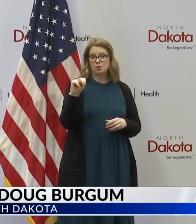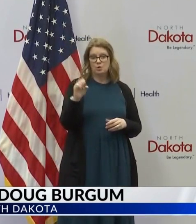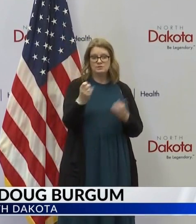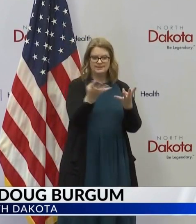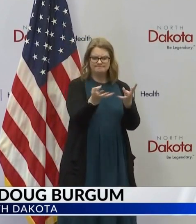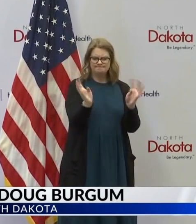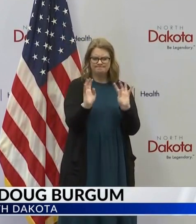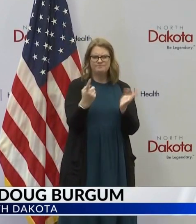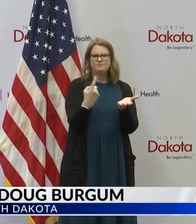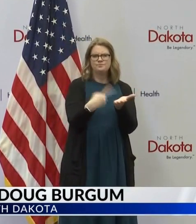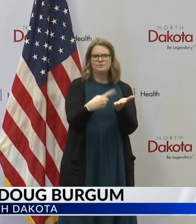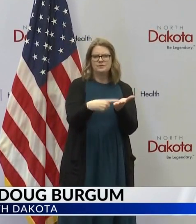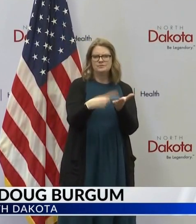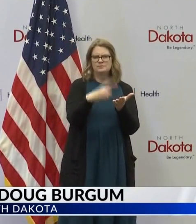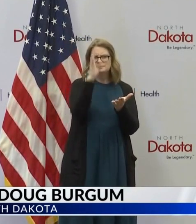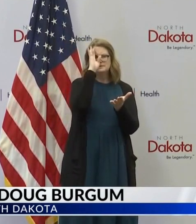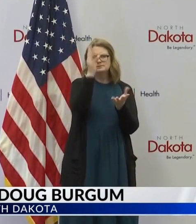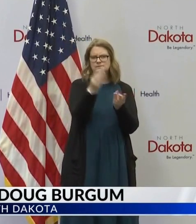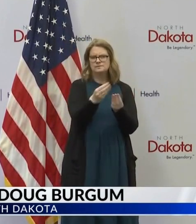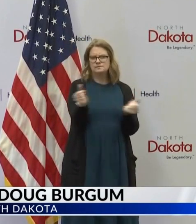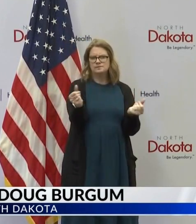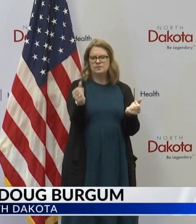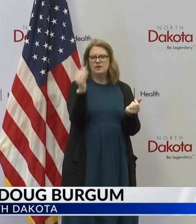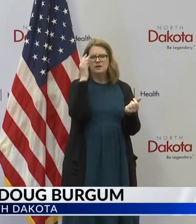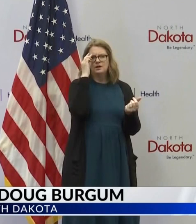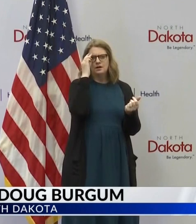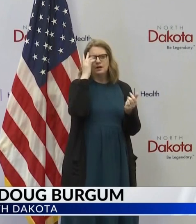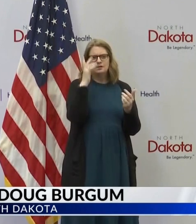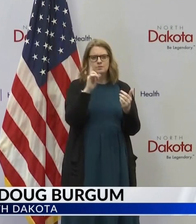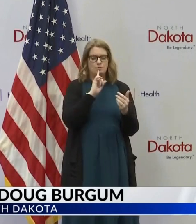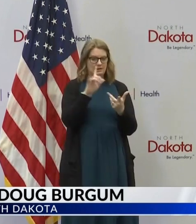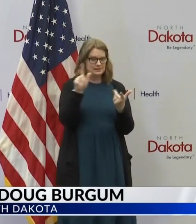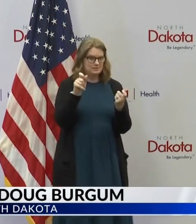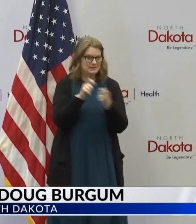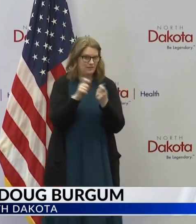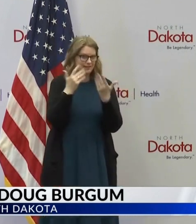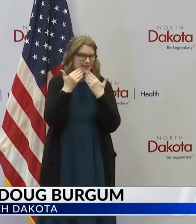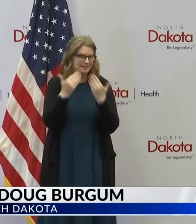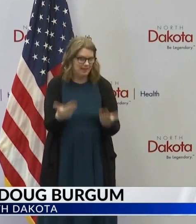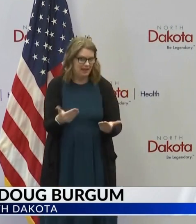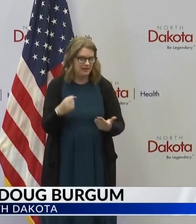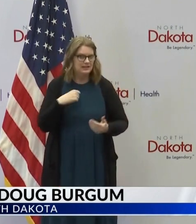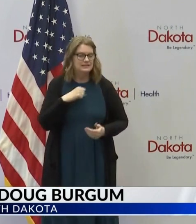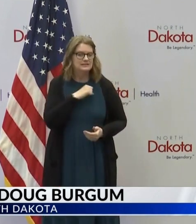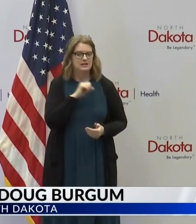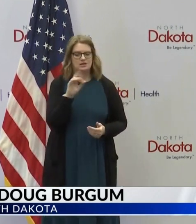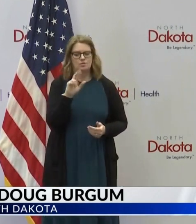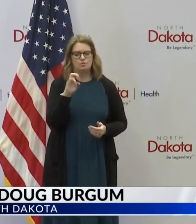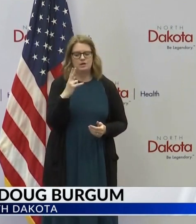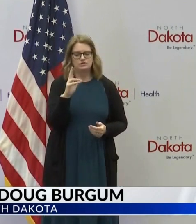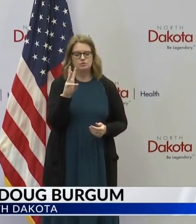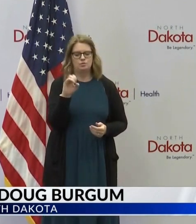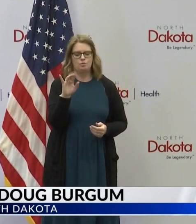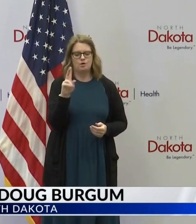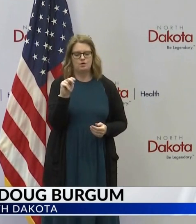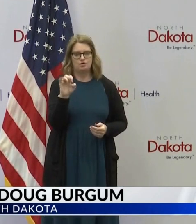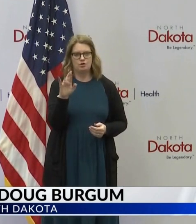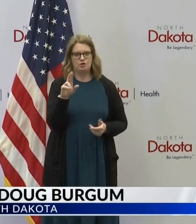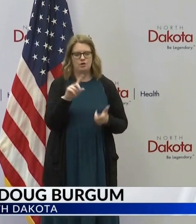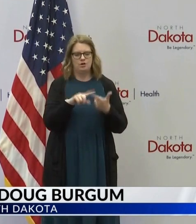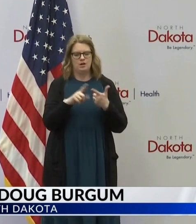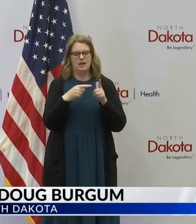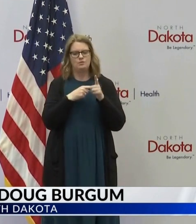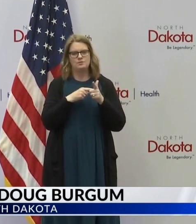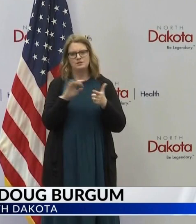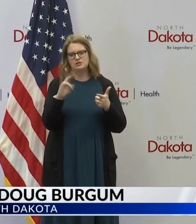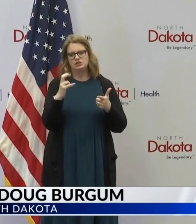and came up with a solution. And I again want to thank particularly Senator Rich Wardner and